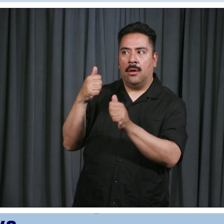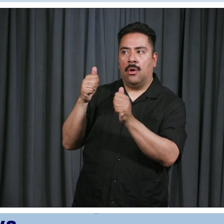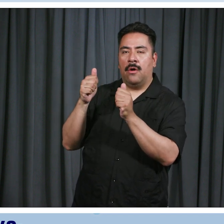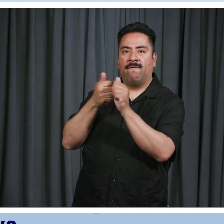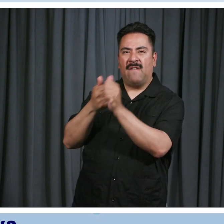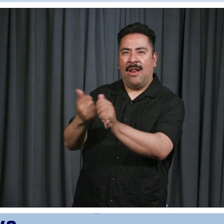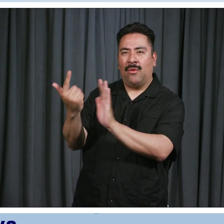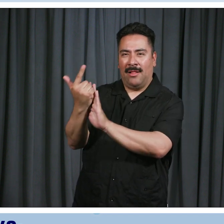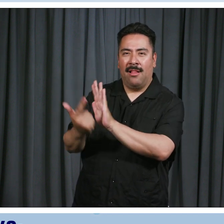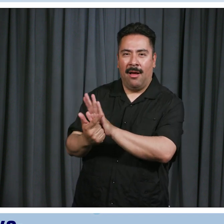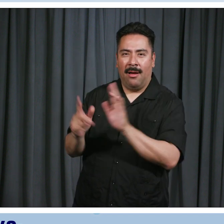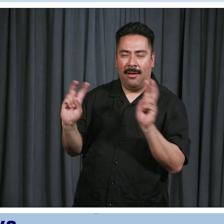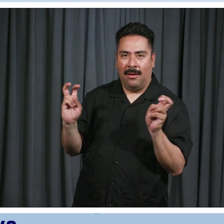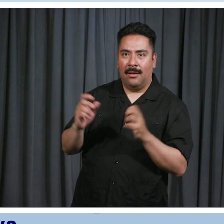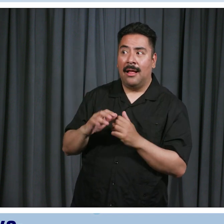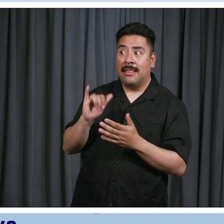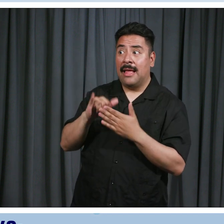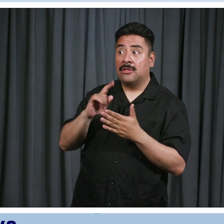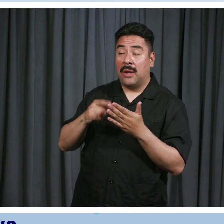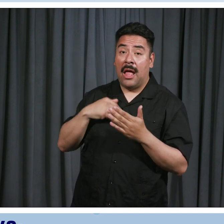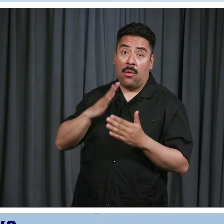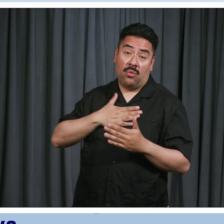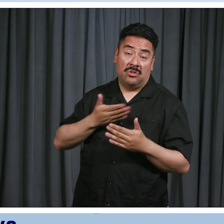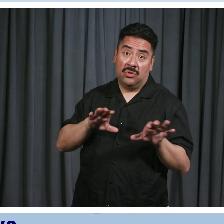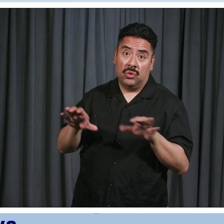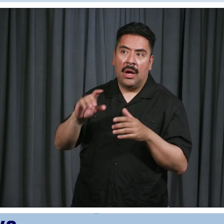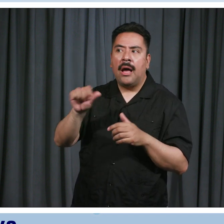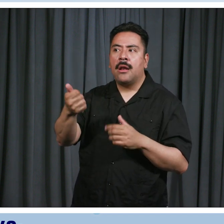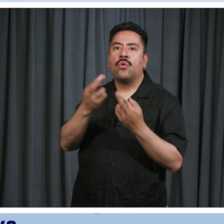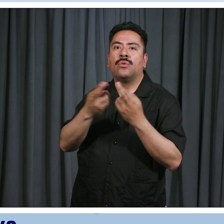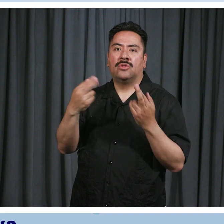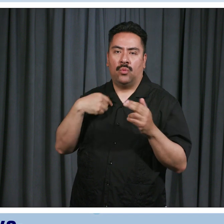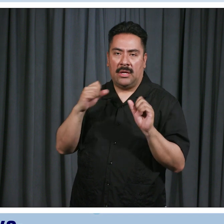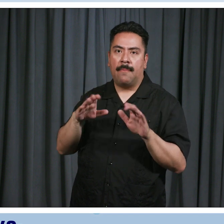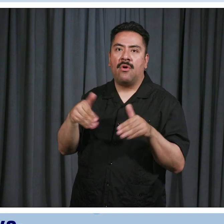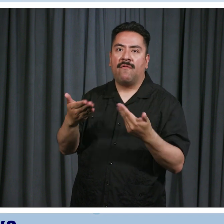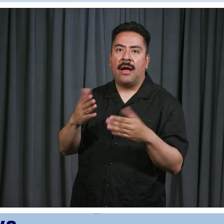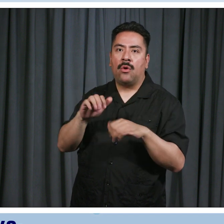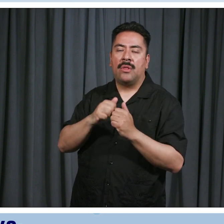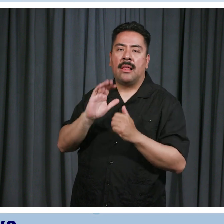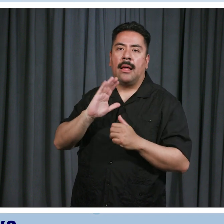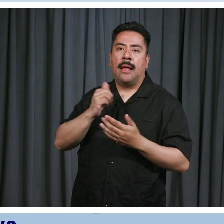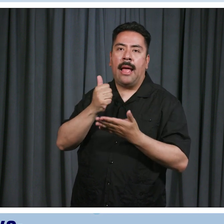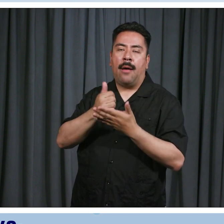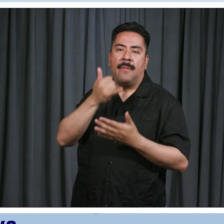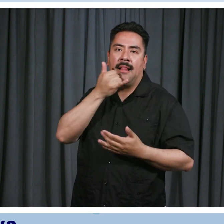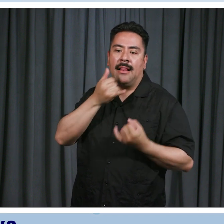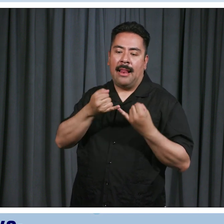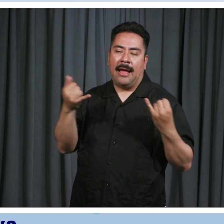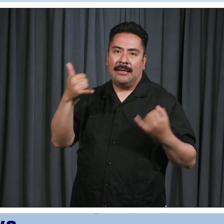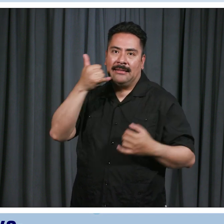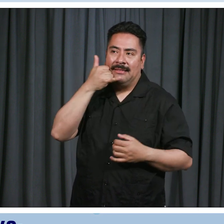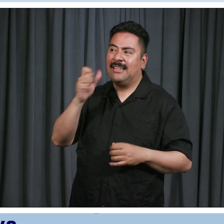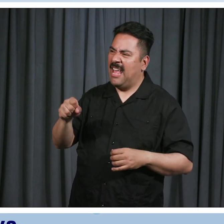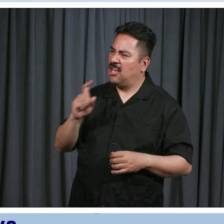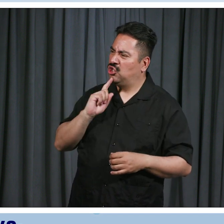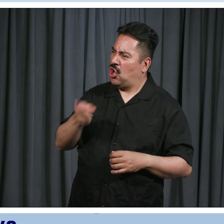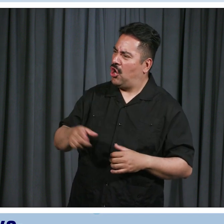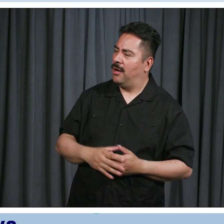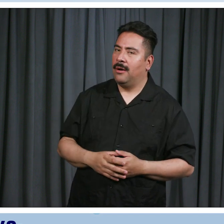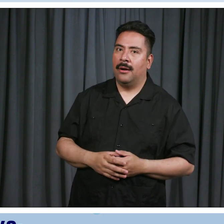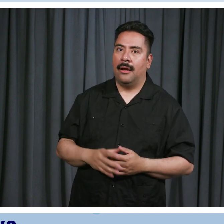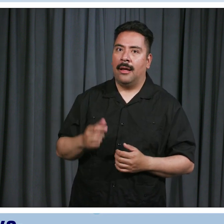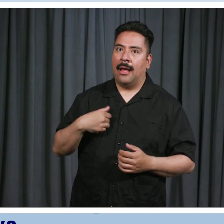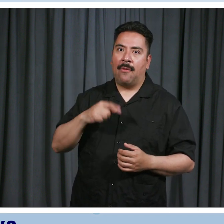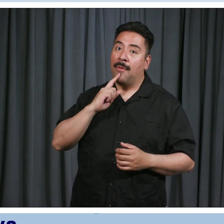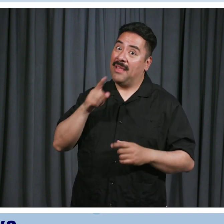law. That's what I would do. And again, that's another resource that we can provide over the helpline. Yeah, sure. Great. I'm